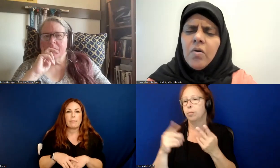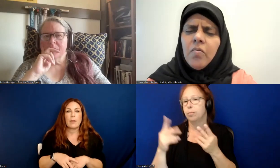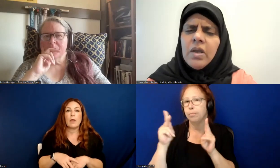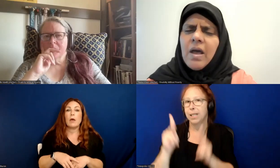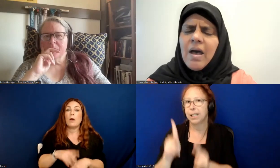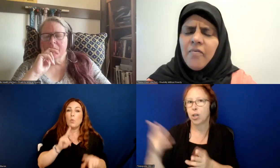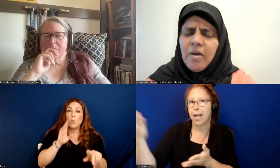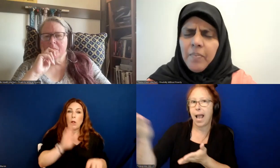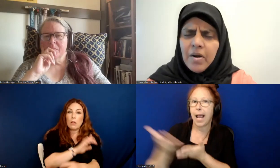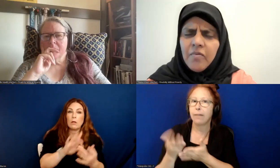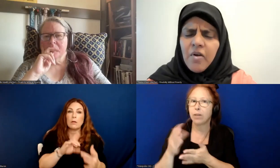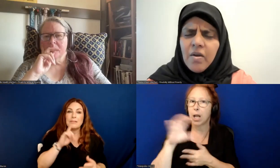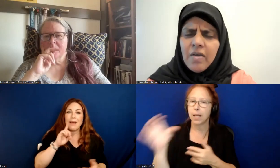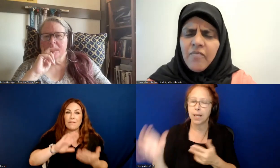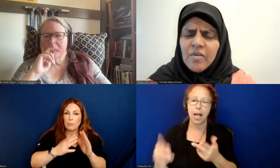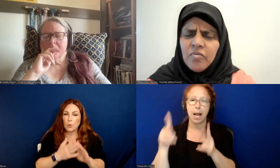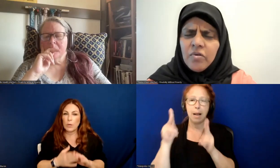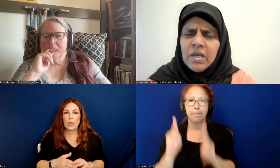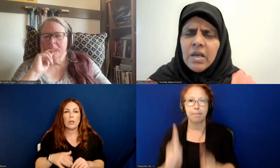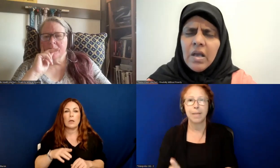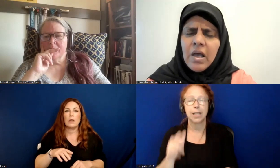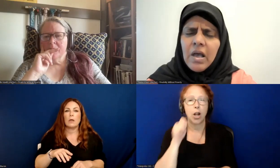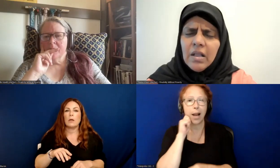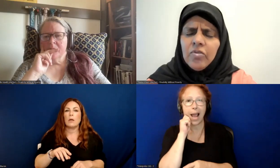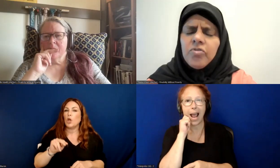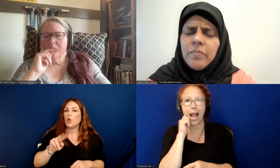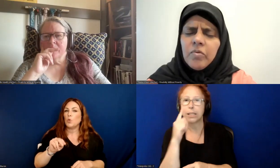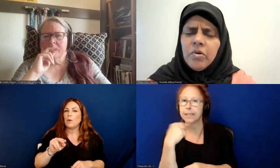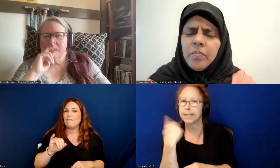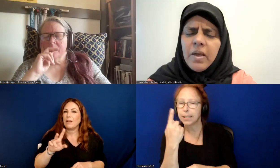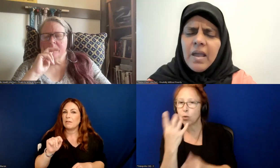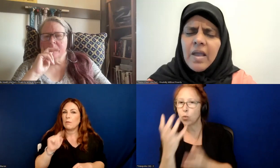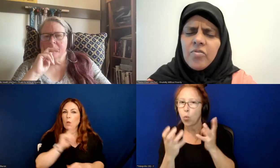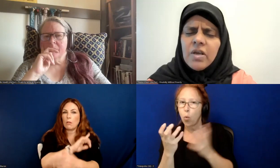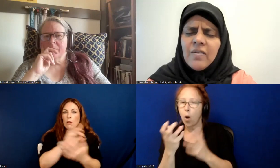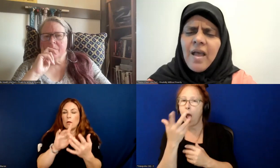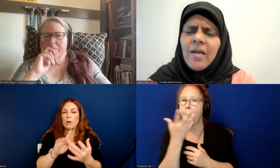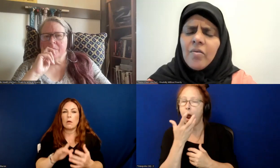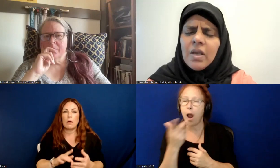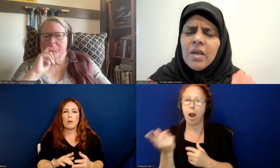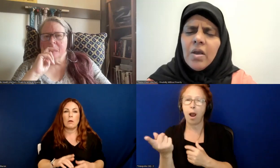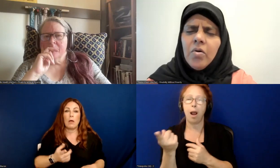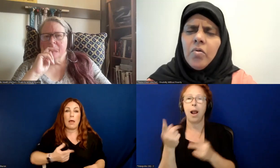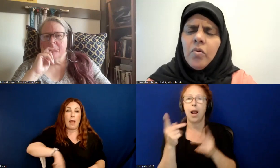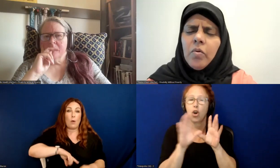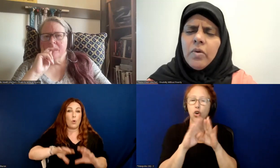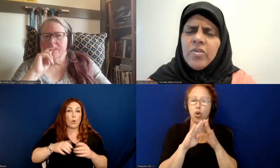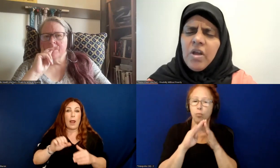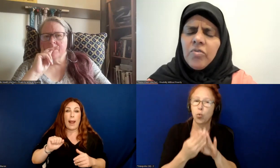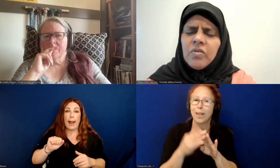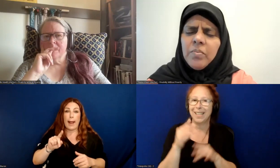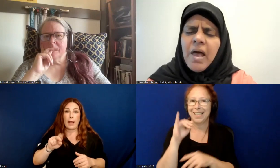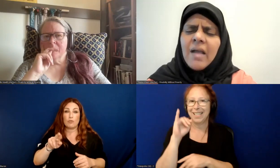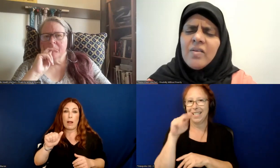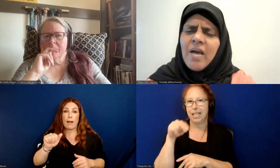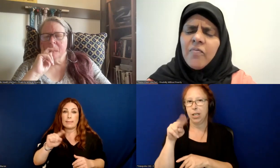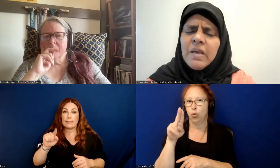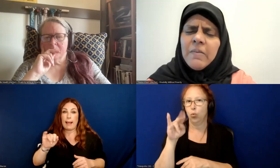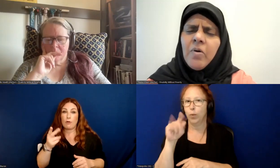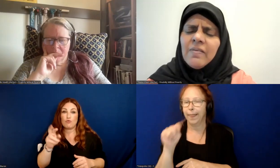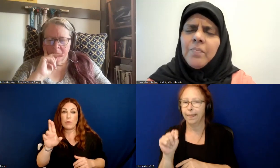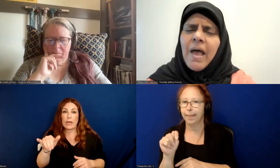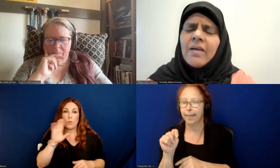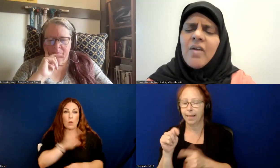community. We have a part of our advisory leadership group, Andrea Zachary, who will reach out to Black